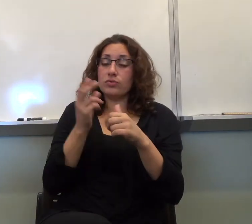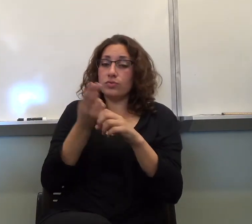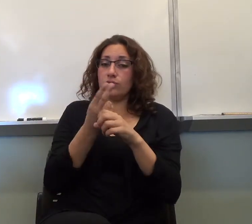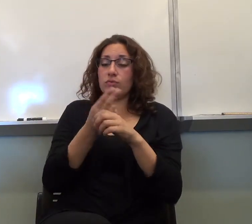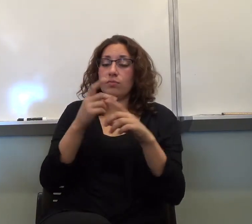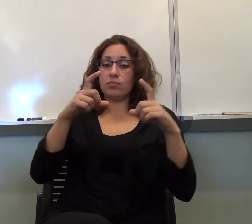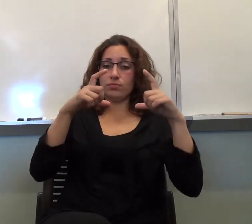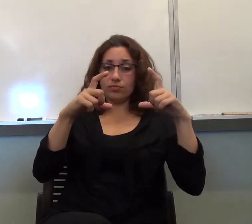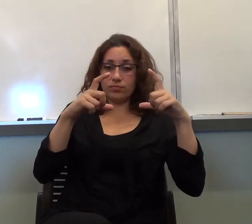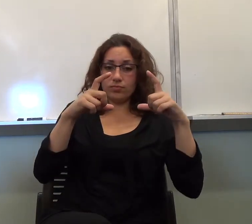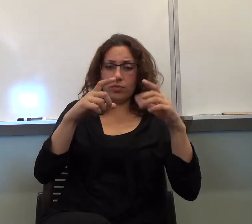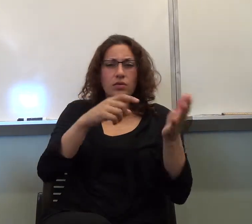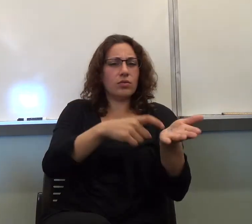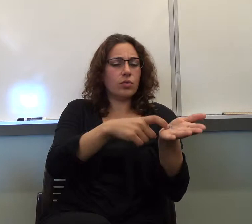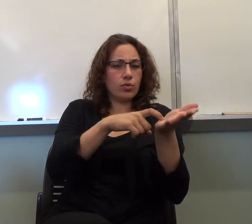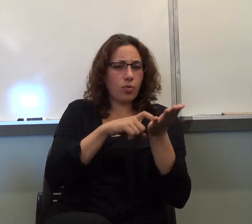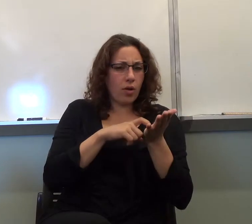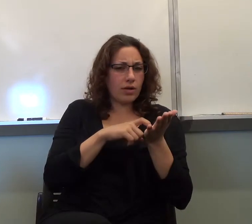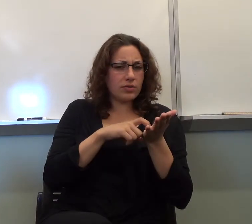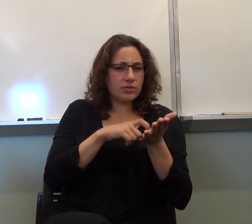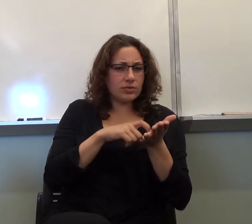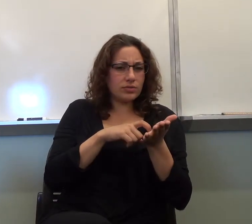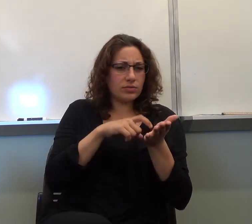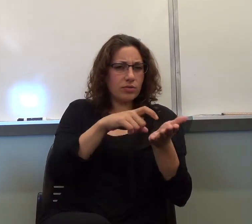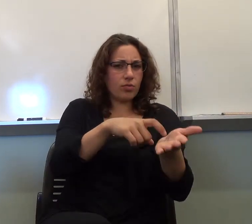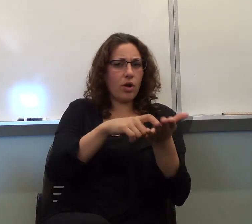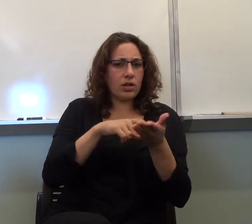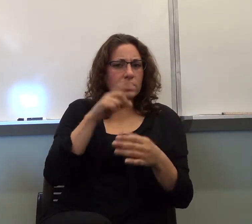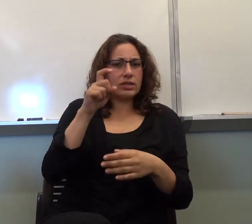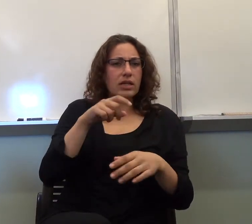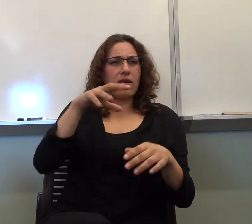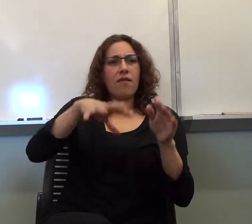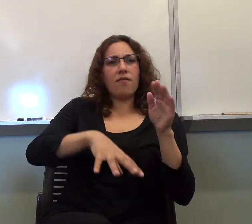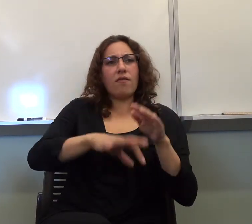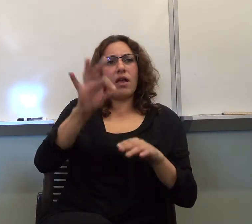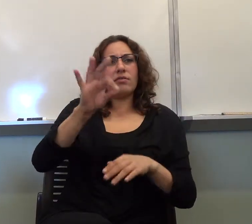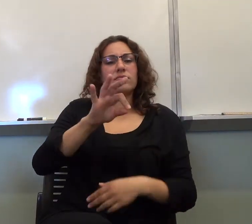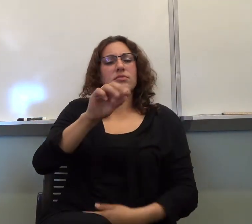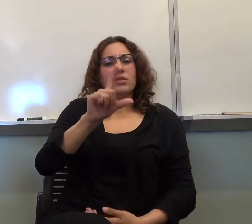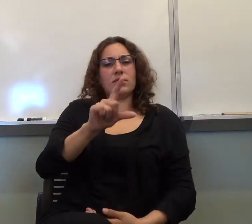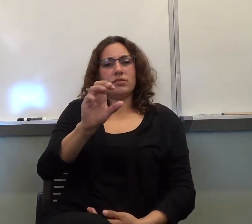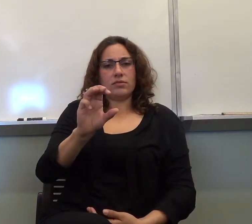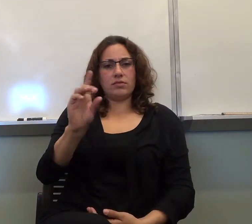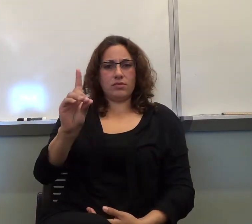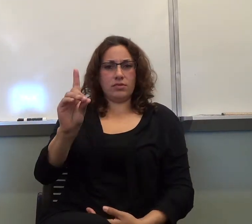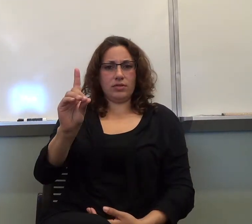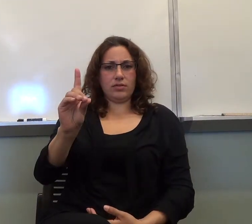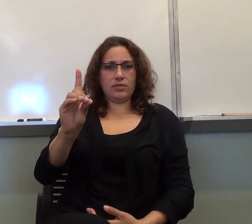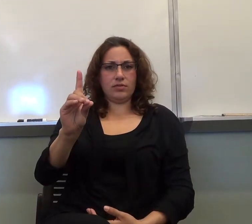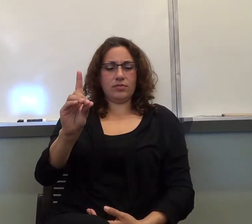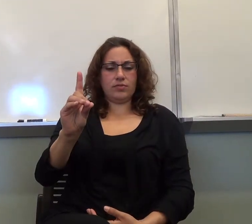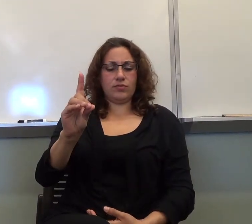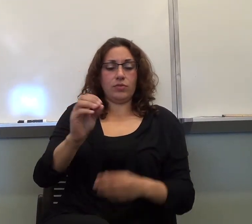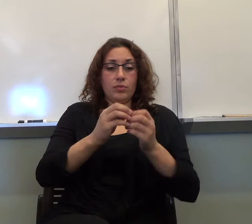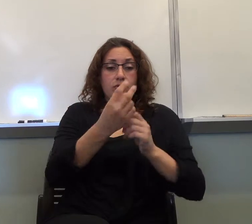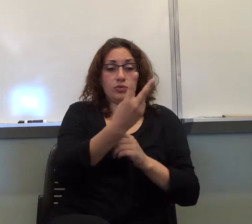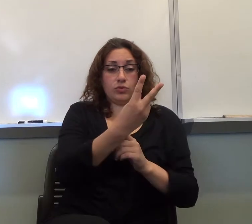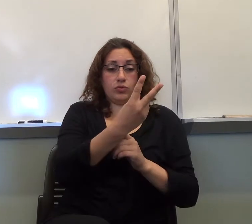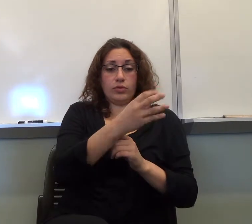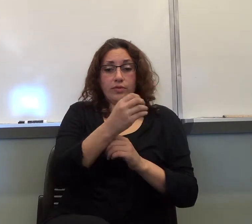that requires an LCD. For 2 and 5, that would be 10. So we want